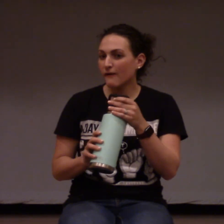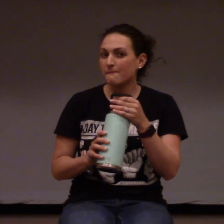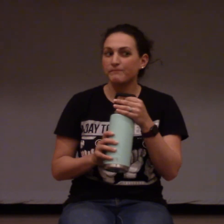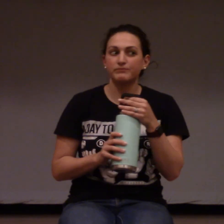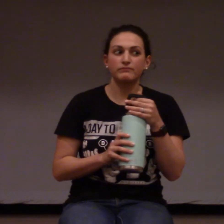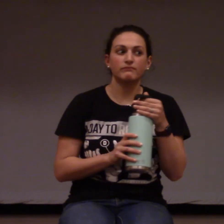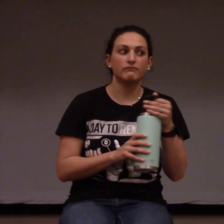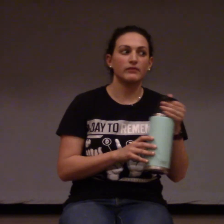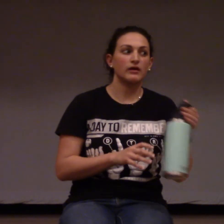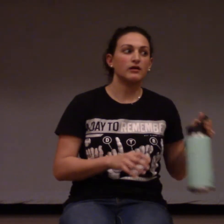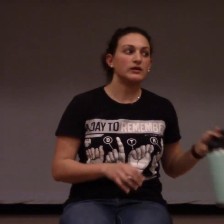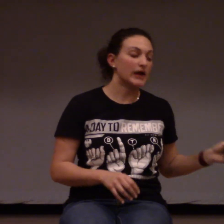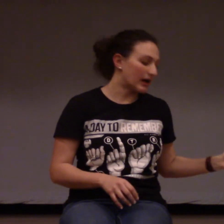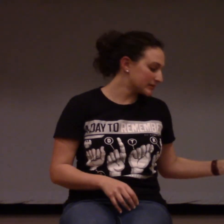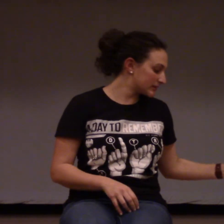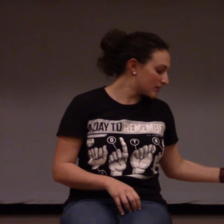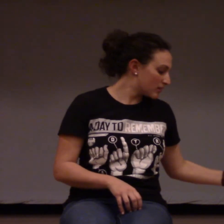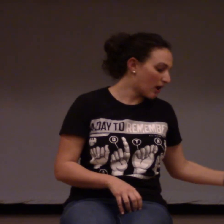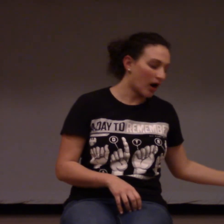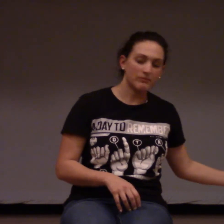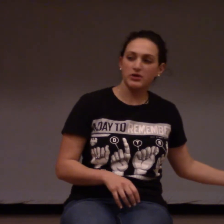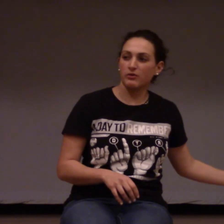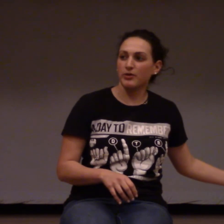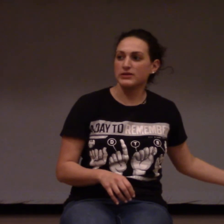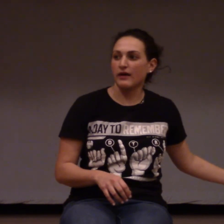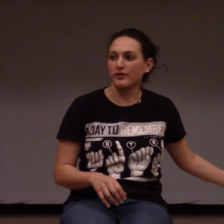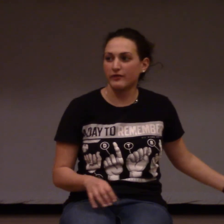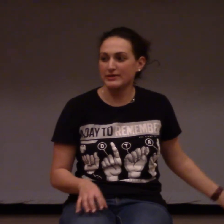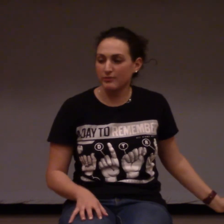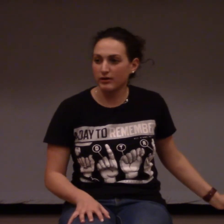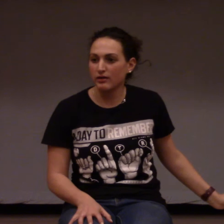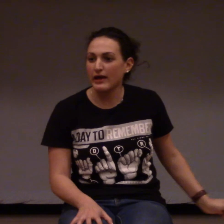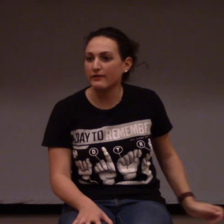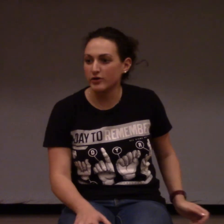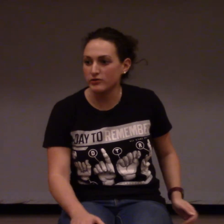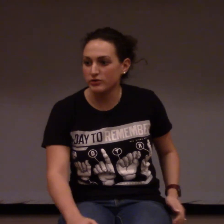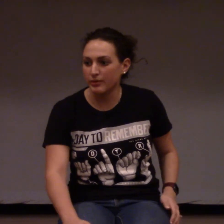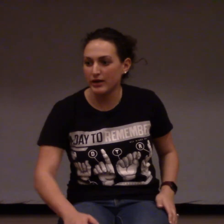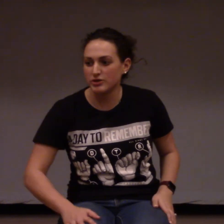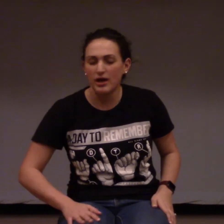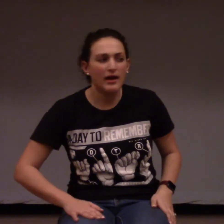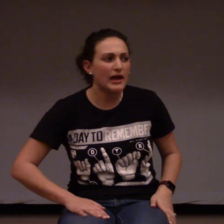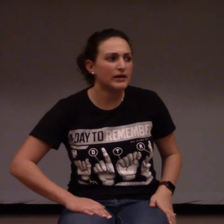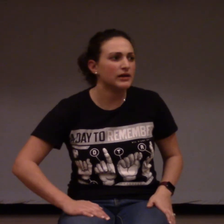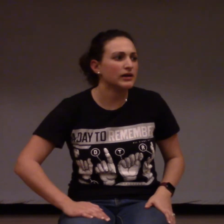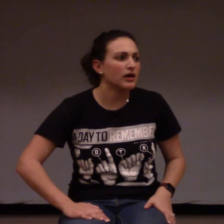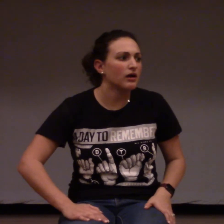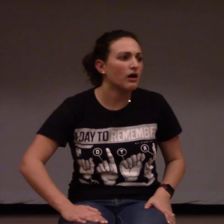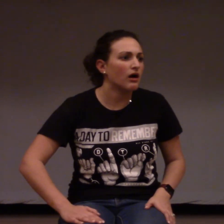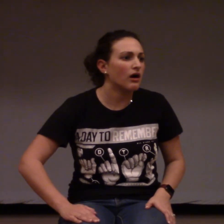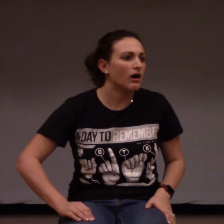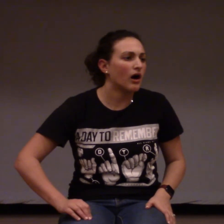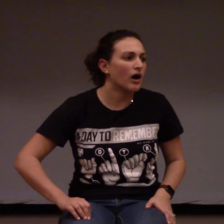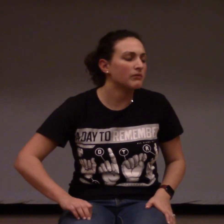channel? Yes. So they'll post it on their Facebook and their YouTube page. Oh, And Facebook would probably be.